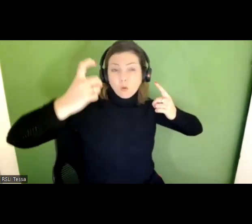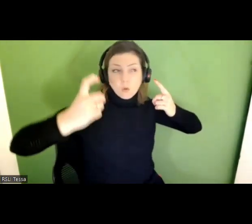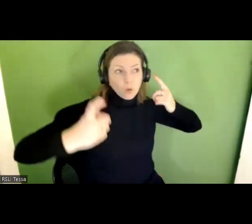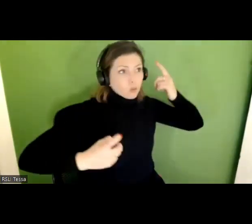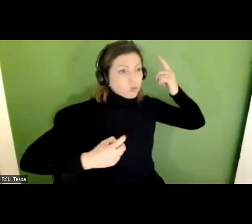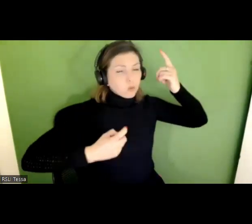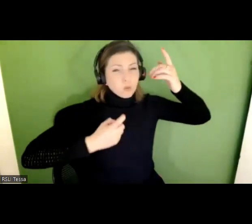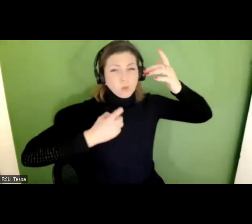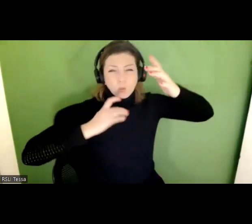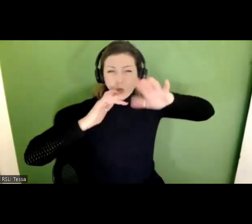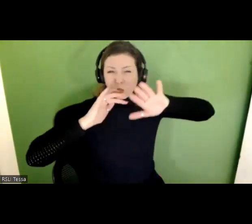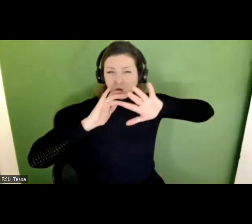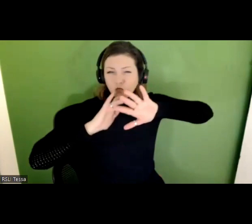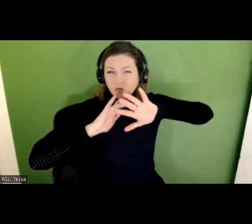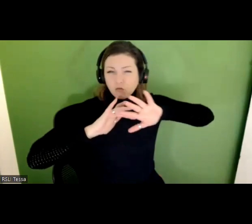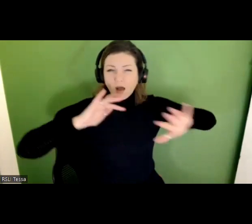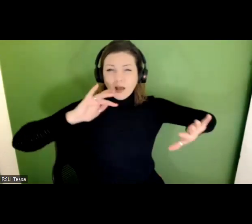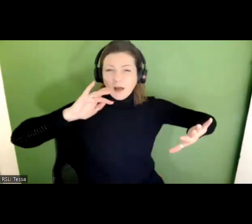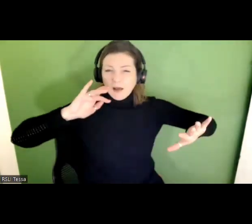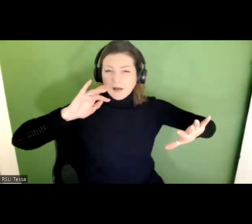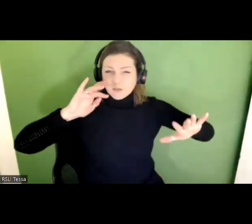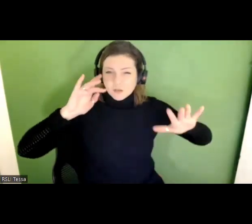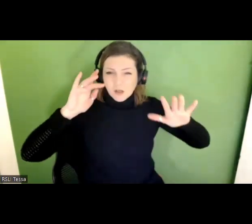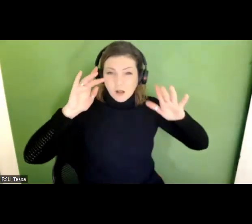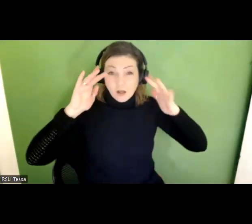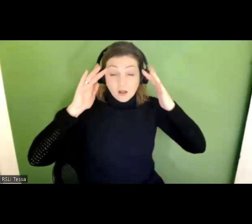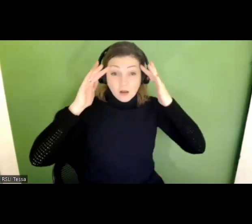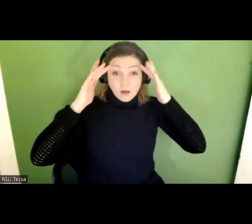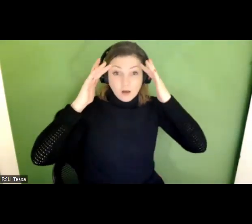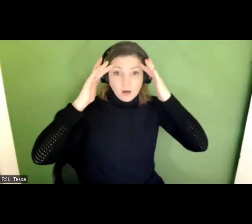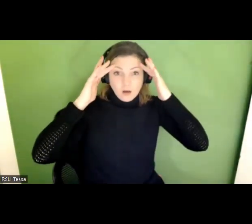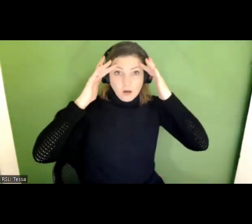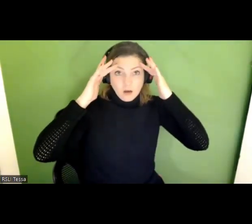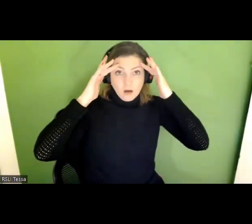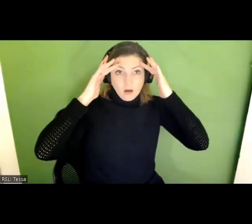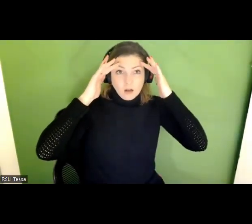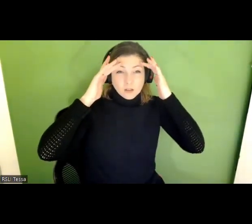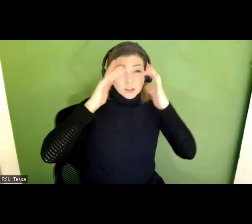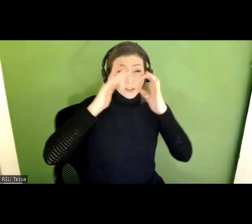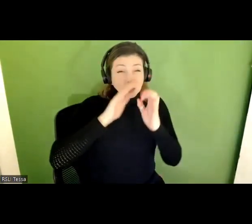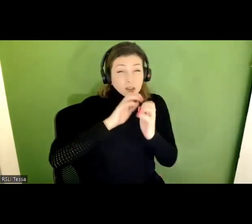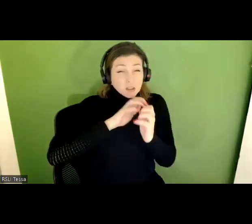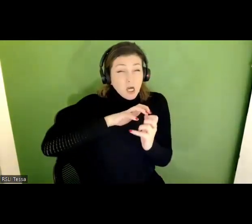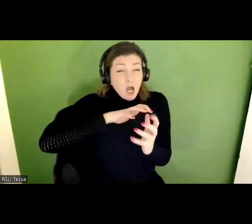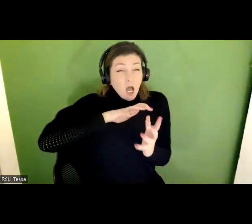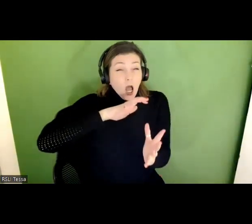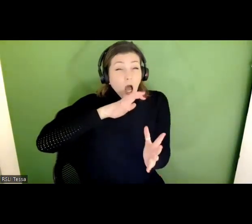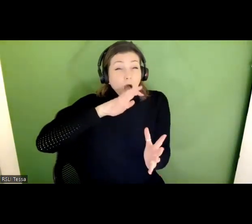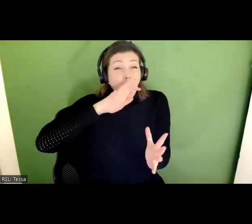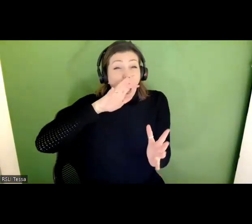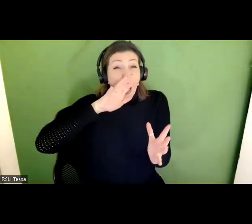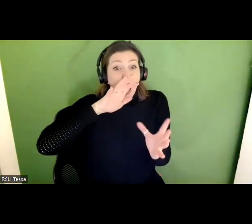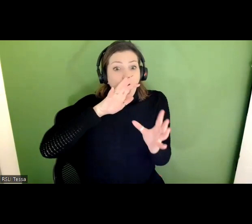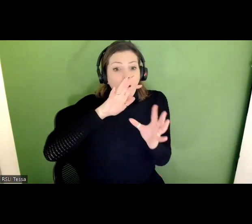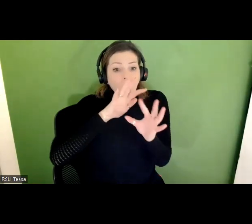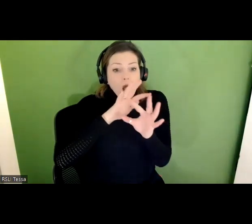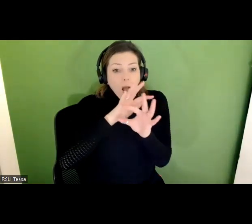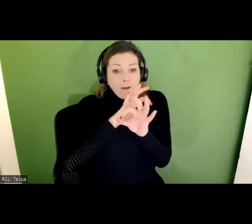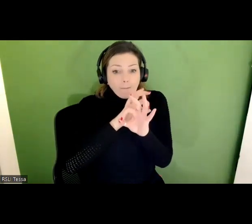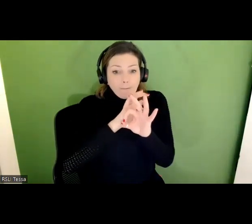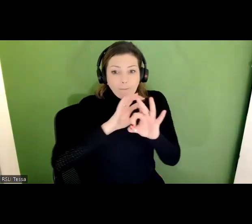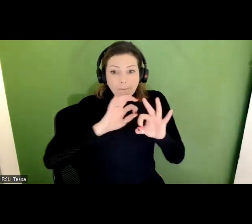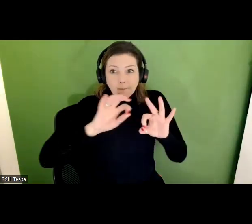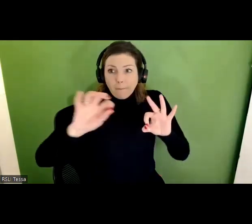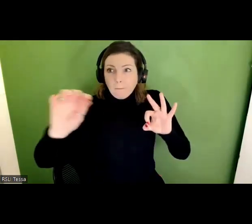fragile psyche. As silently she screams with each hammer